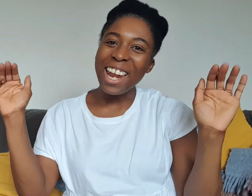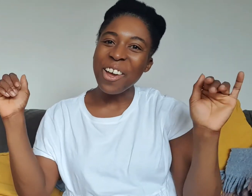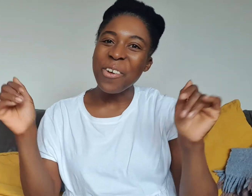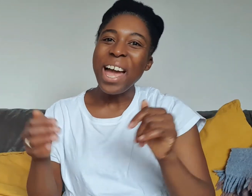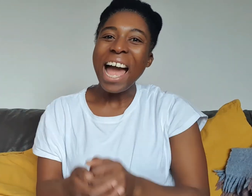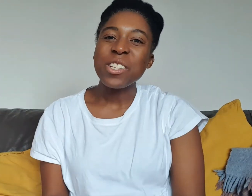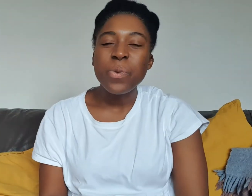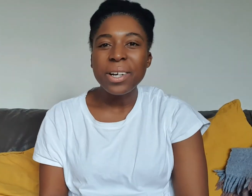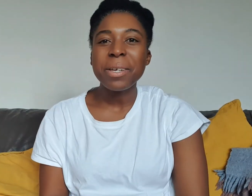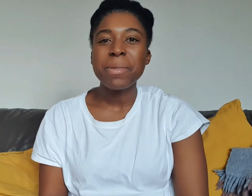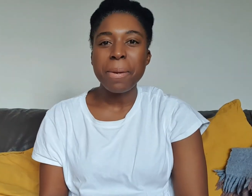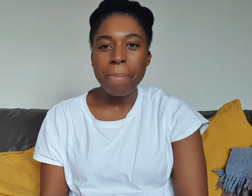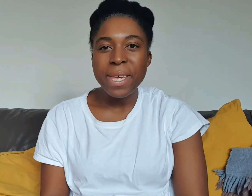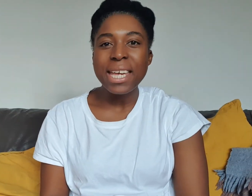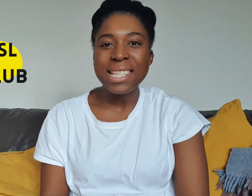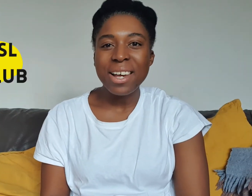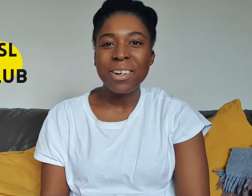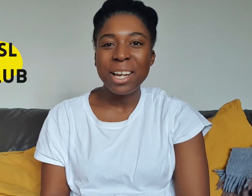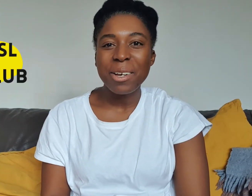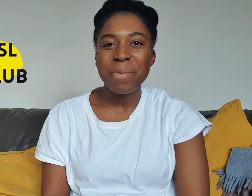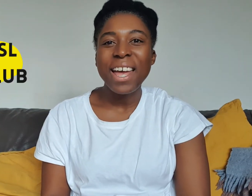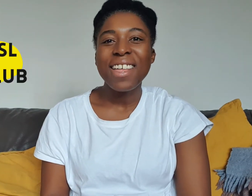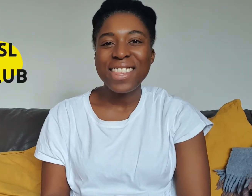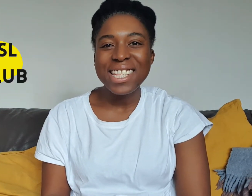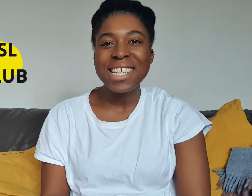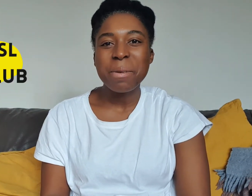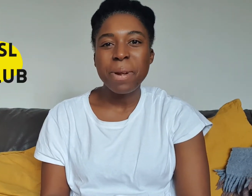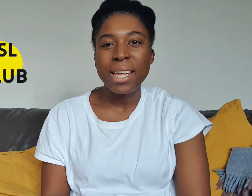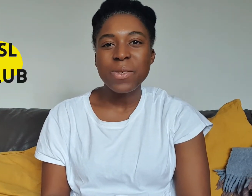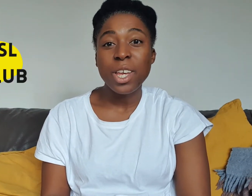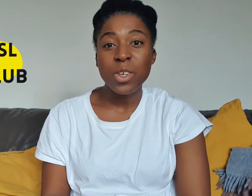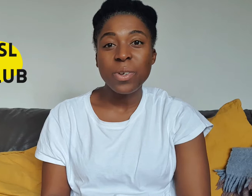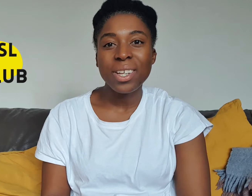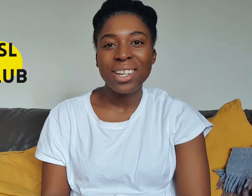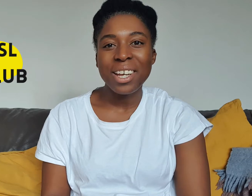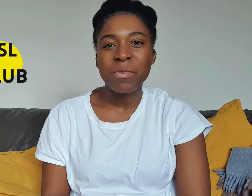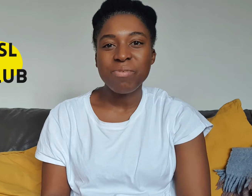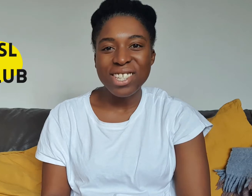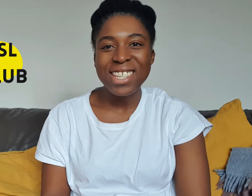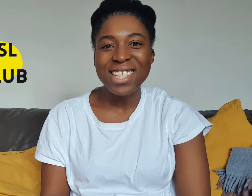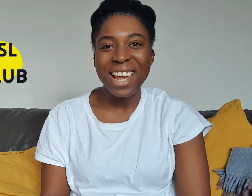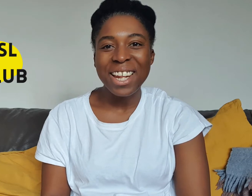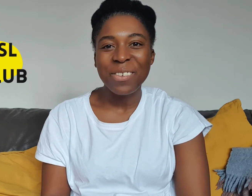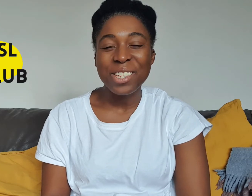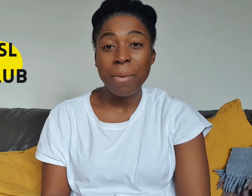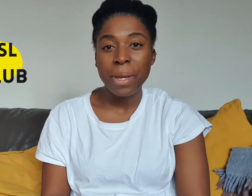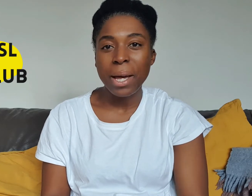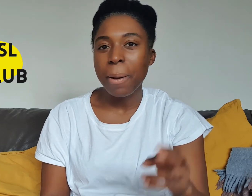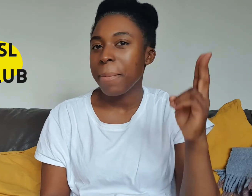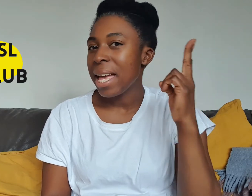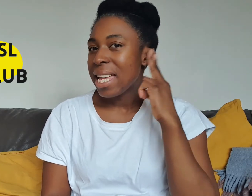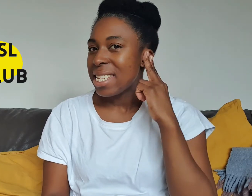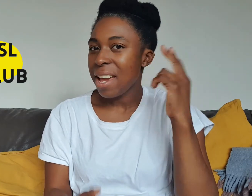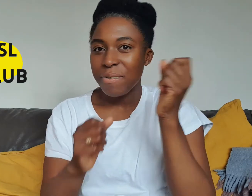Hello and welcome to BSL Club. This is the place where you can learn British Sign Language and become deaf